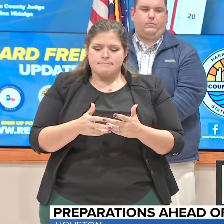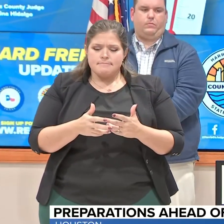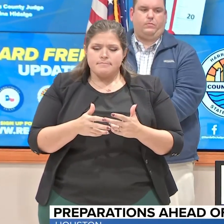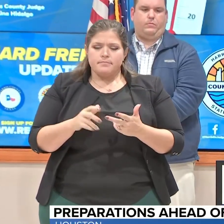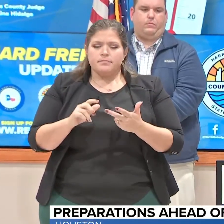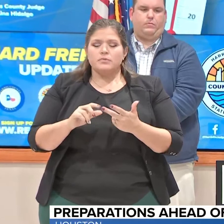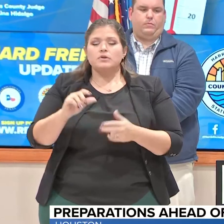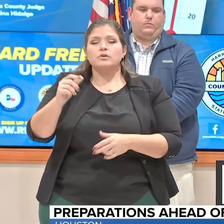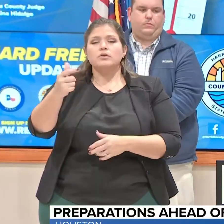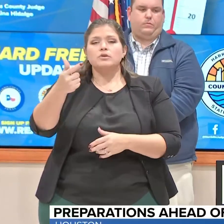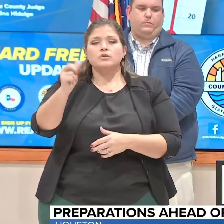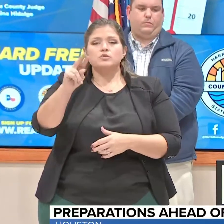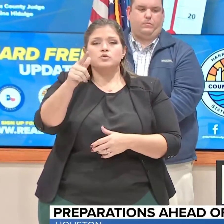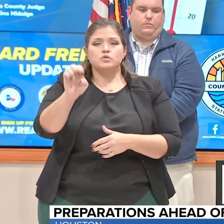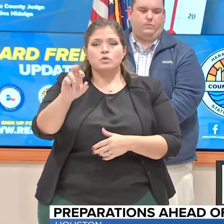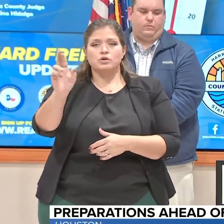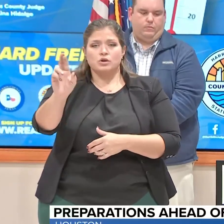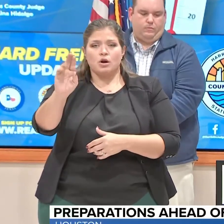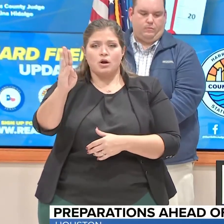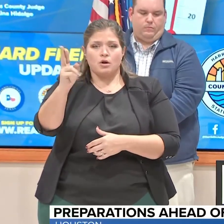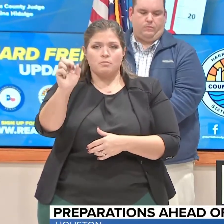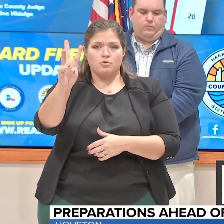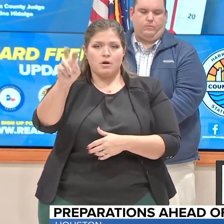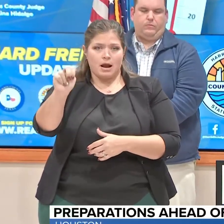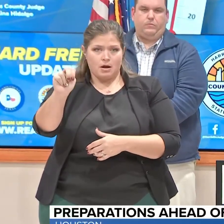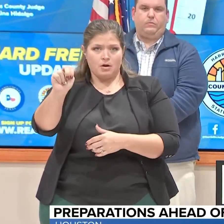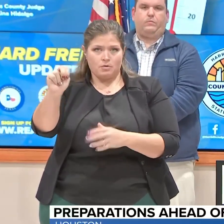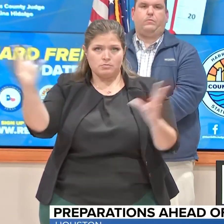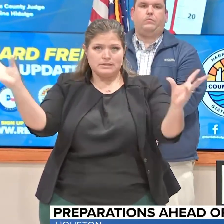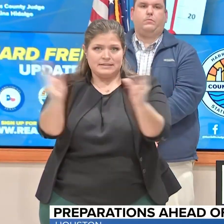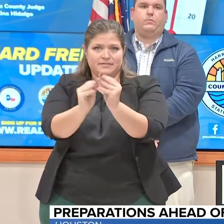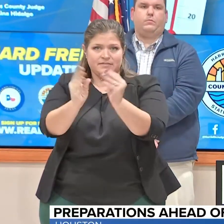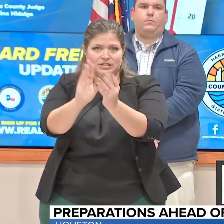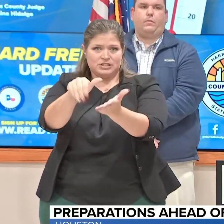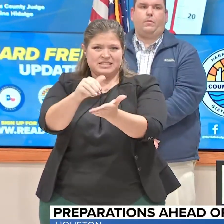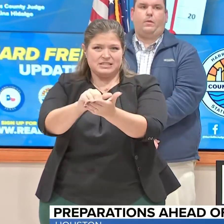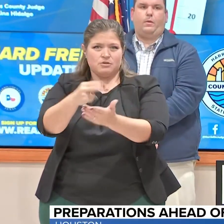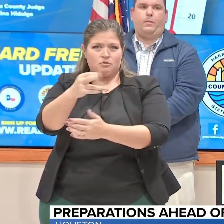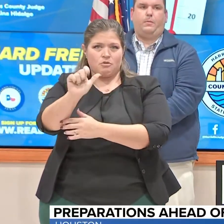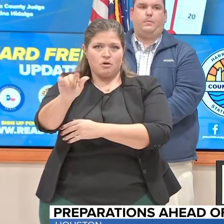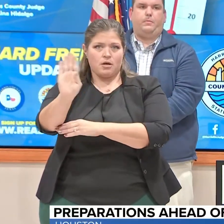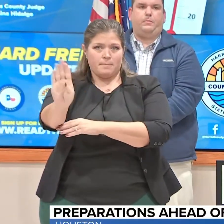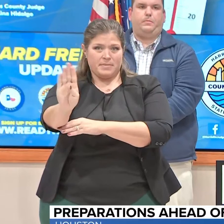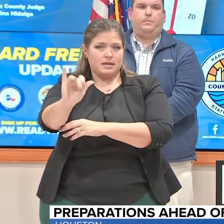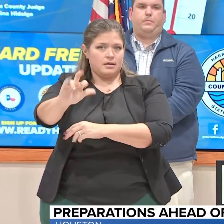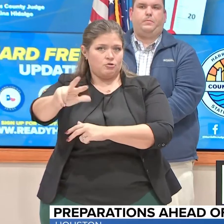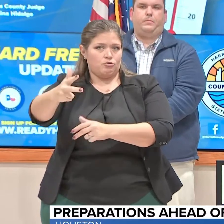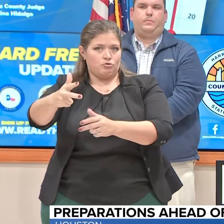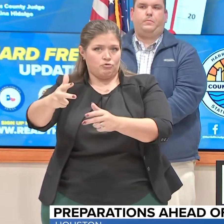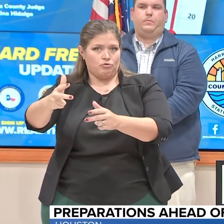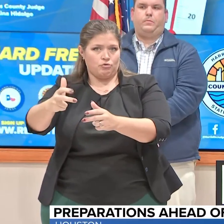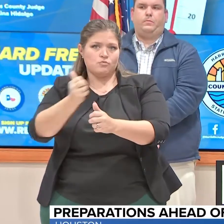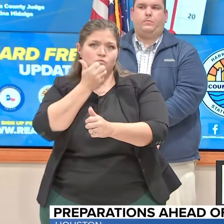The George R. Brown Convention Center, Hall B, will be a third.